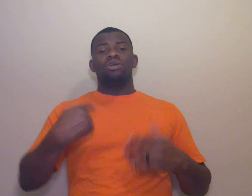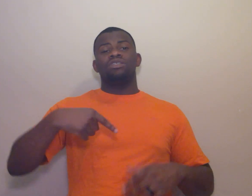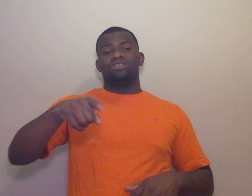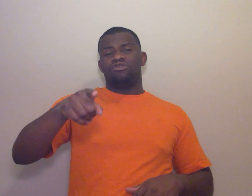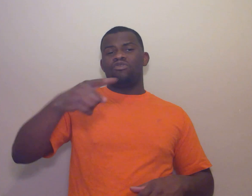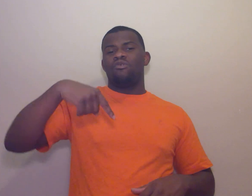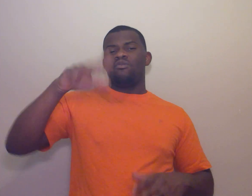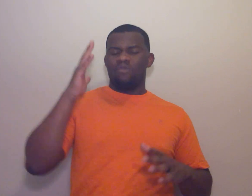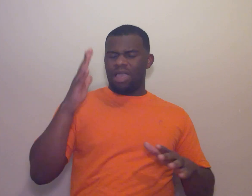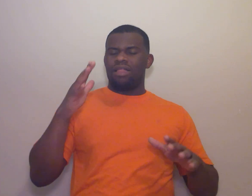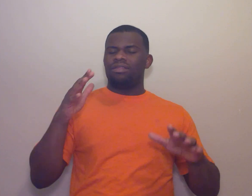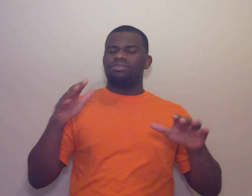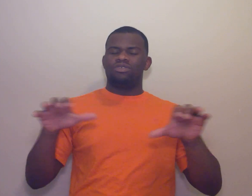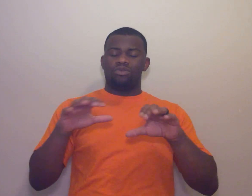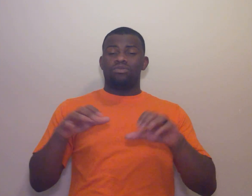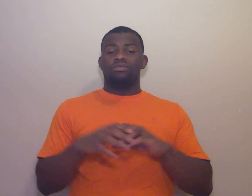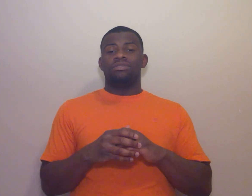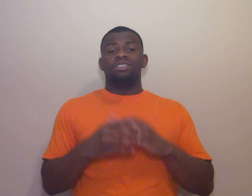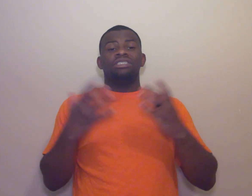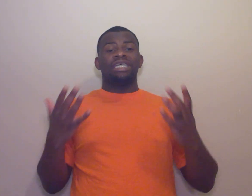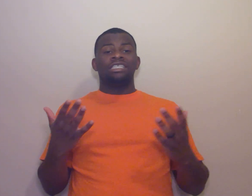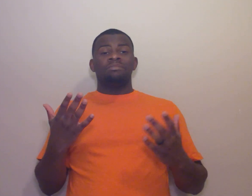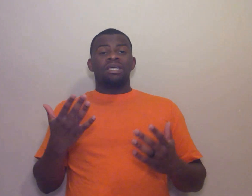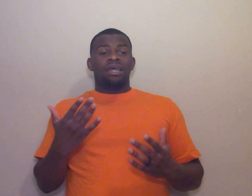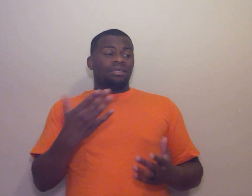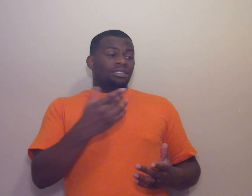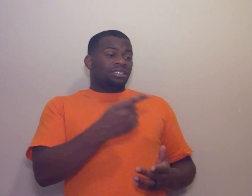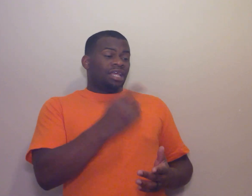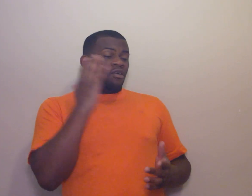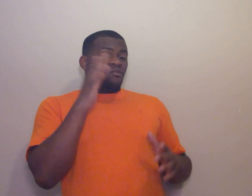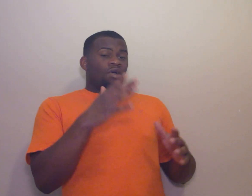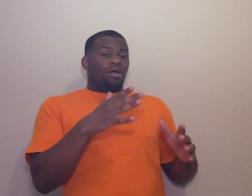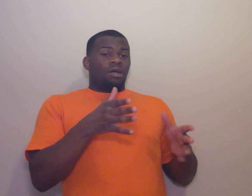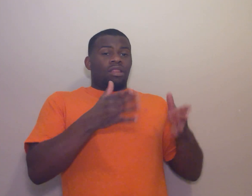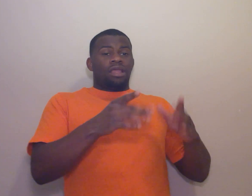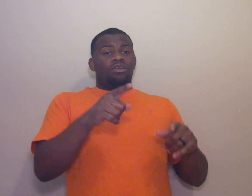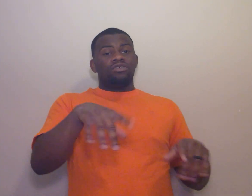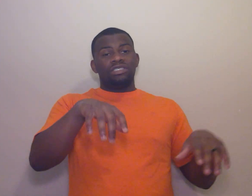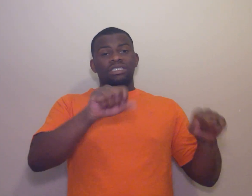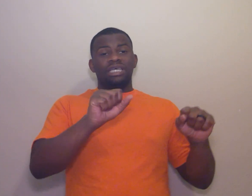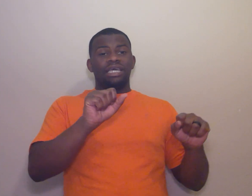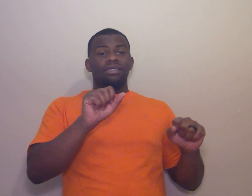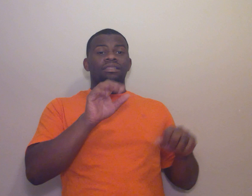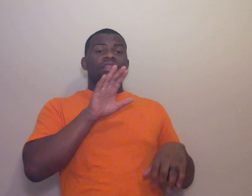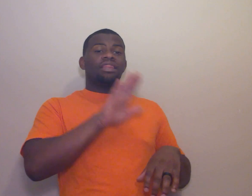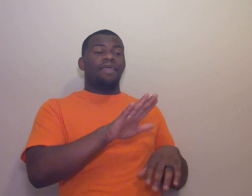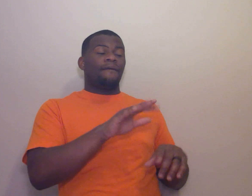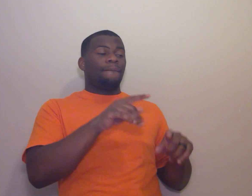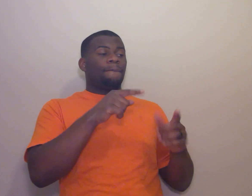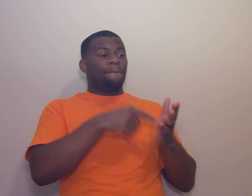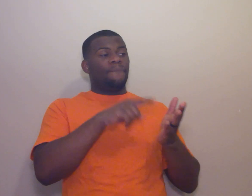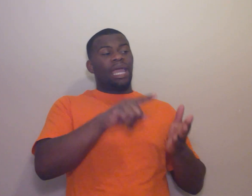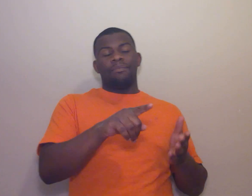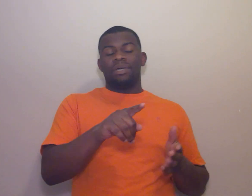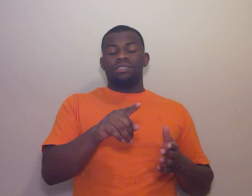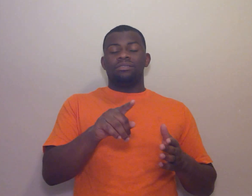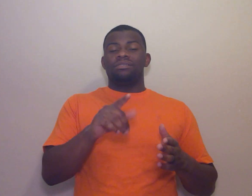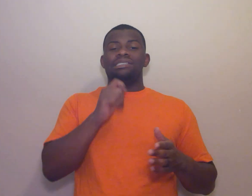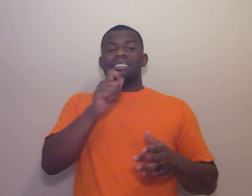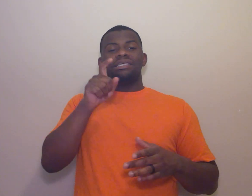because someone is willing to let you take over their payments and take over their house, it doesn't mean you should, okay?